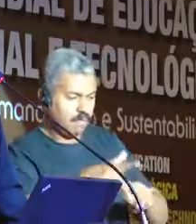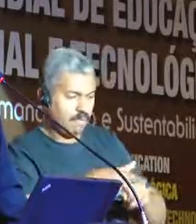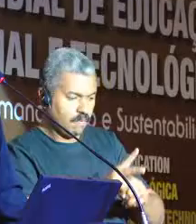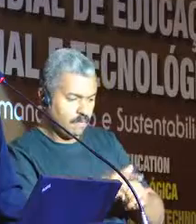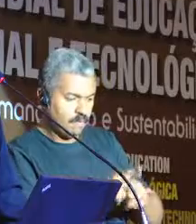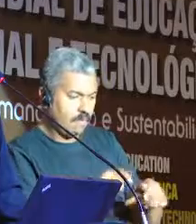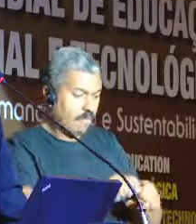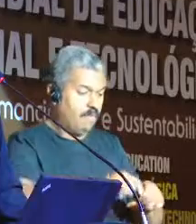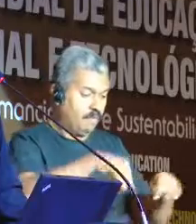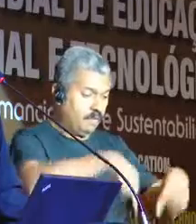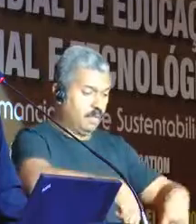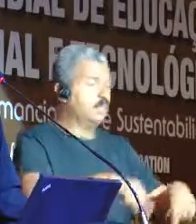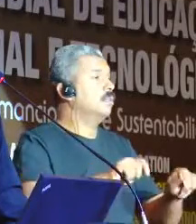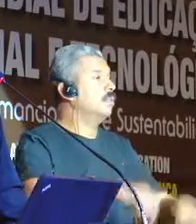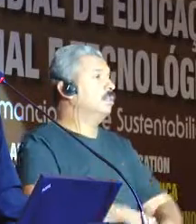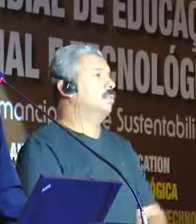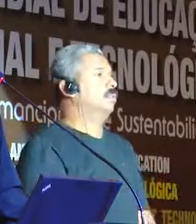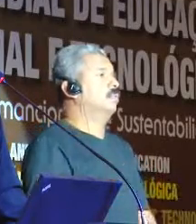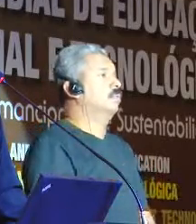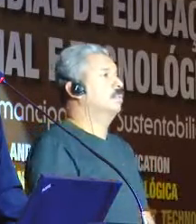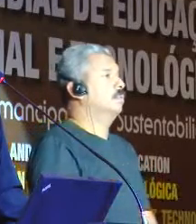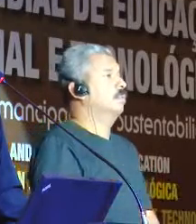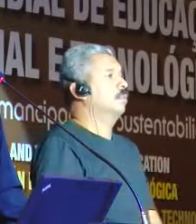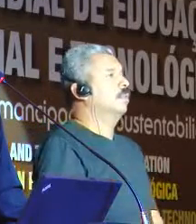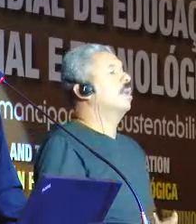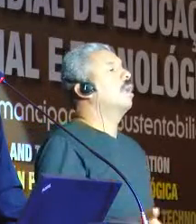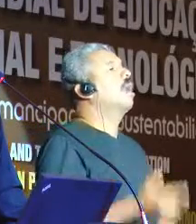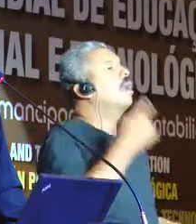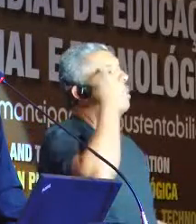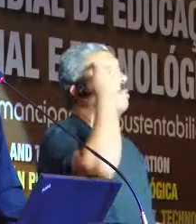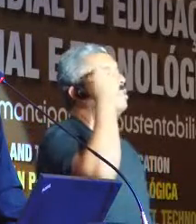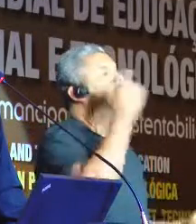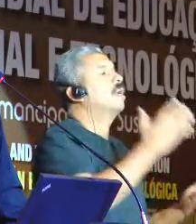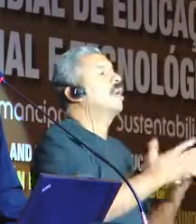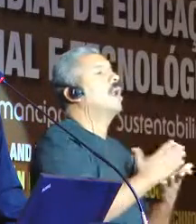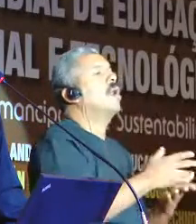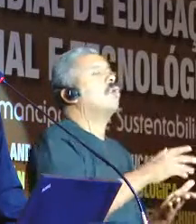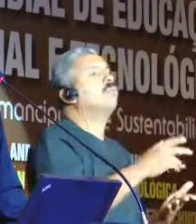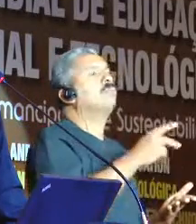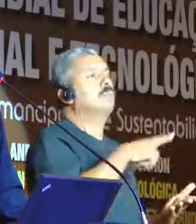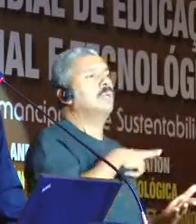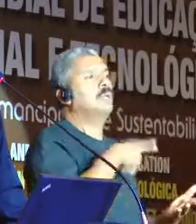Where are the business people in this conference?